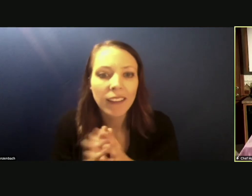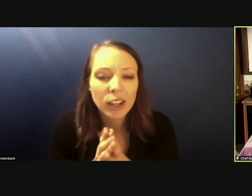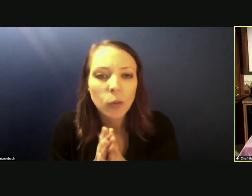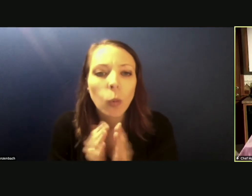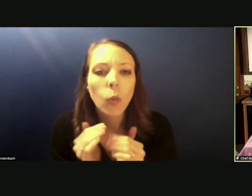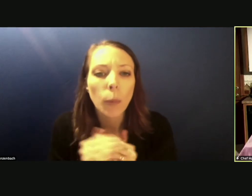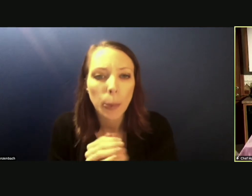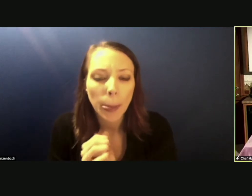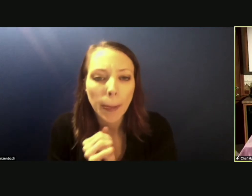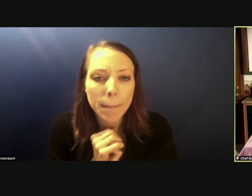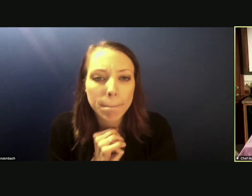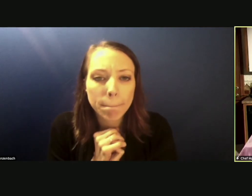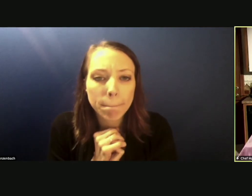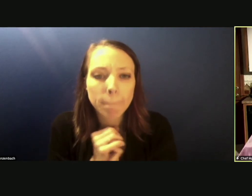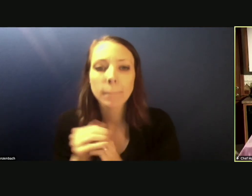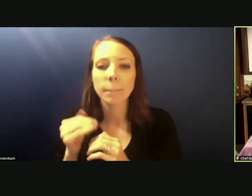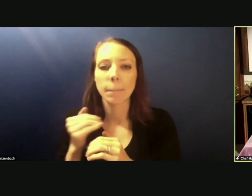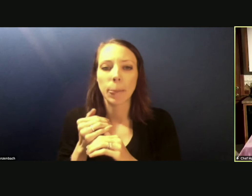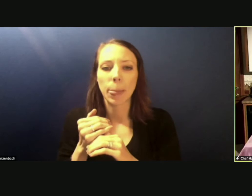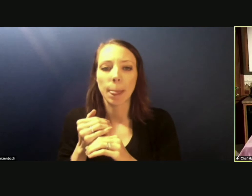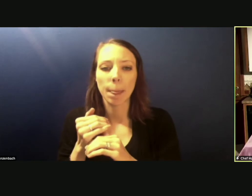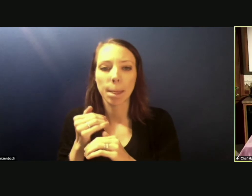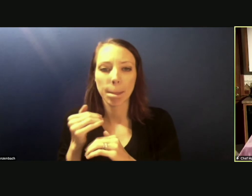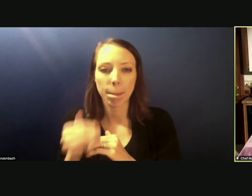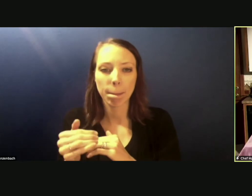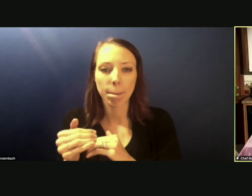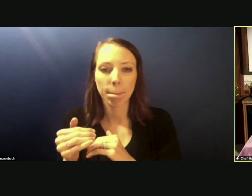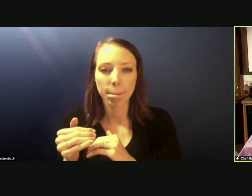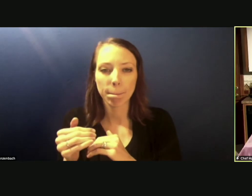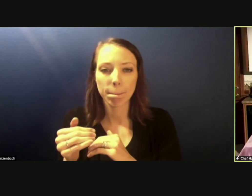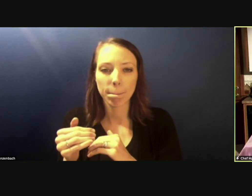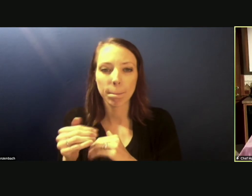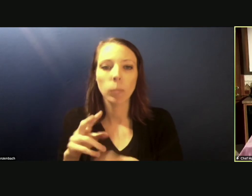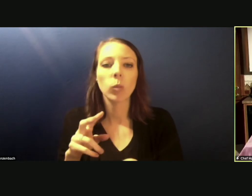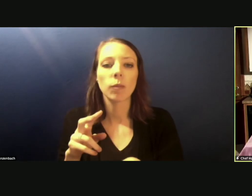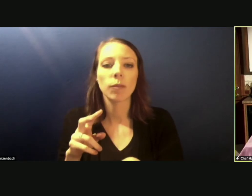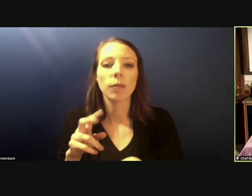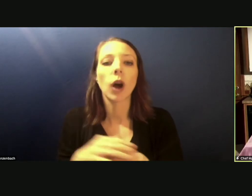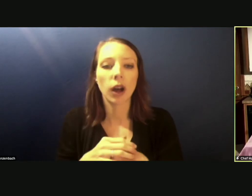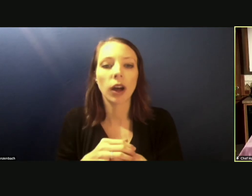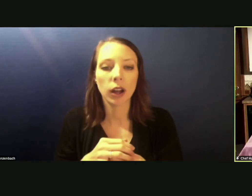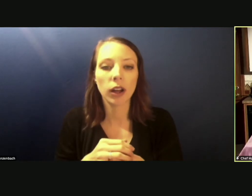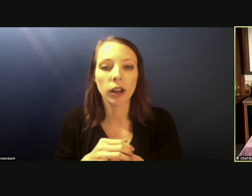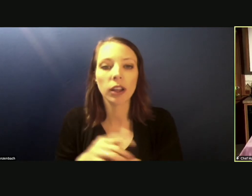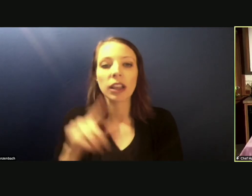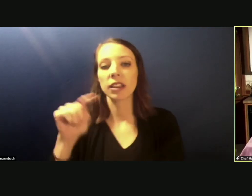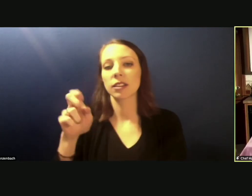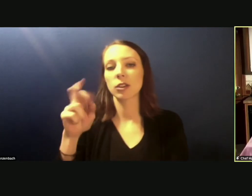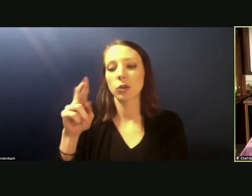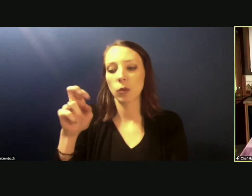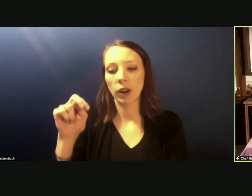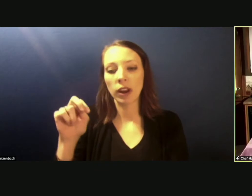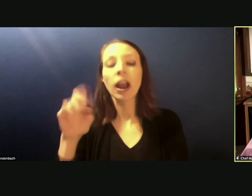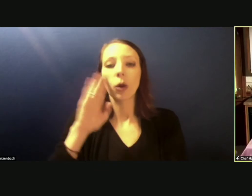have. Next, I'm going to do I'm going to do the root veggie. The root veggies. root veggie, like tureen. I'm going to kind of talk about that a